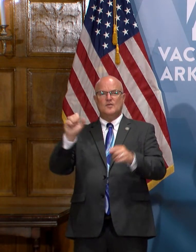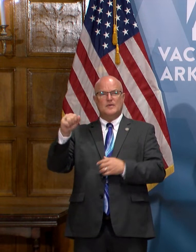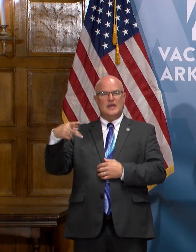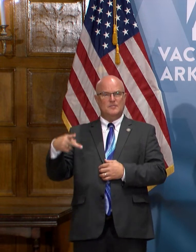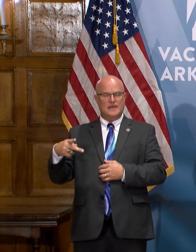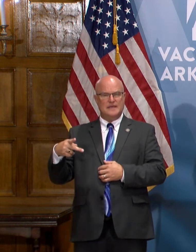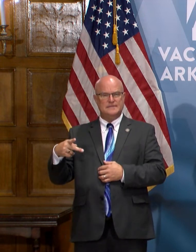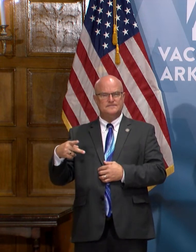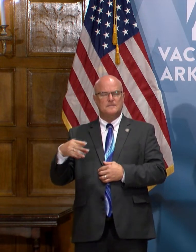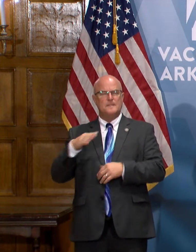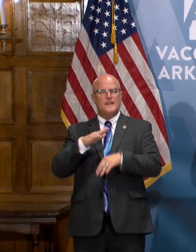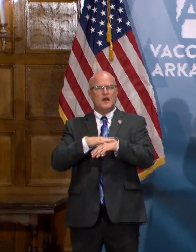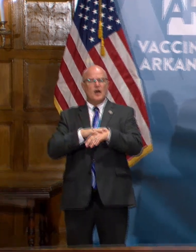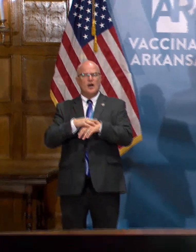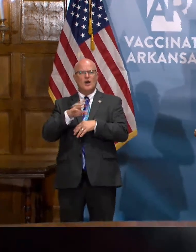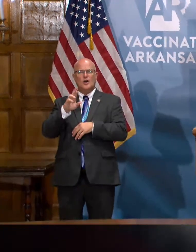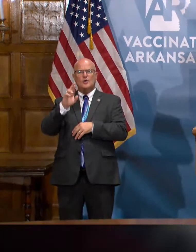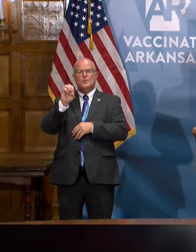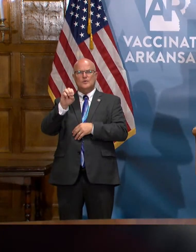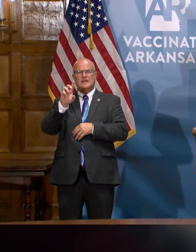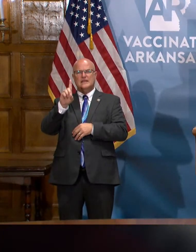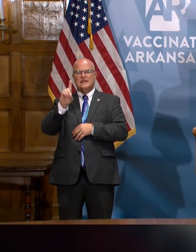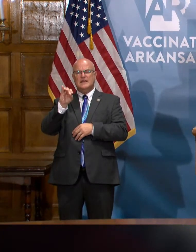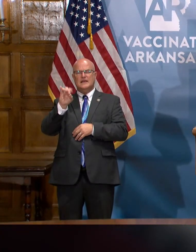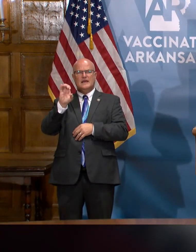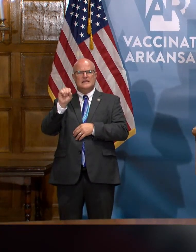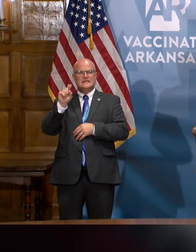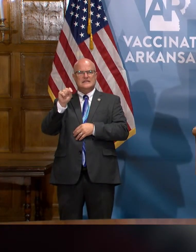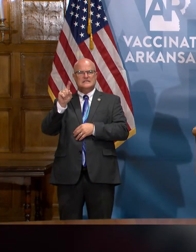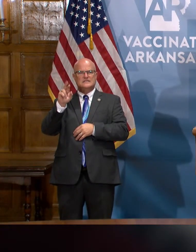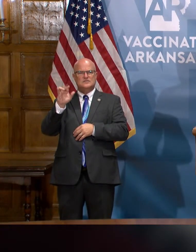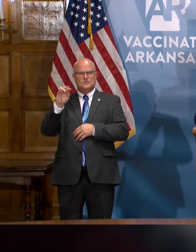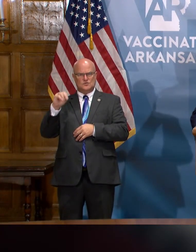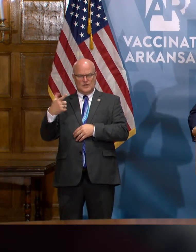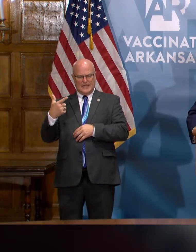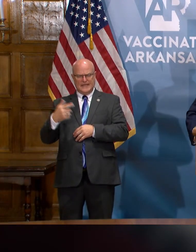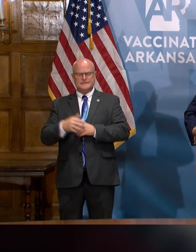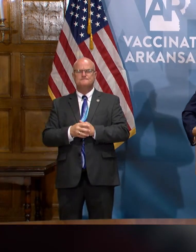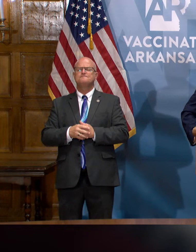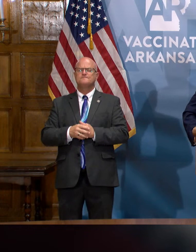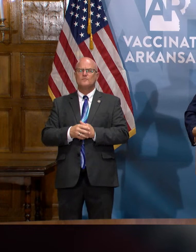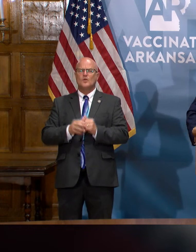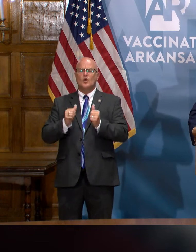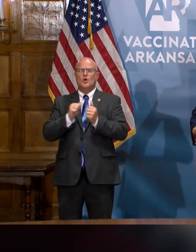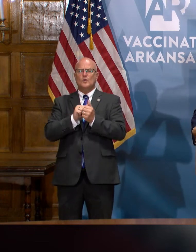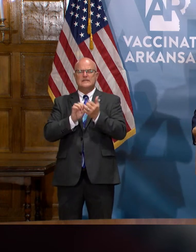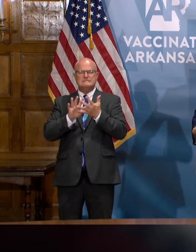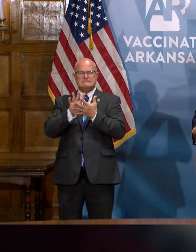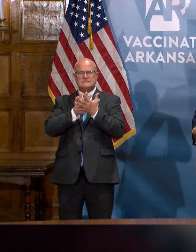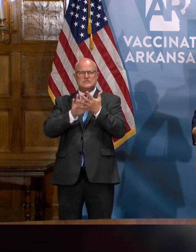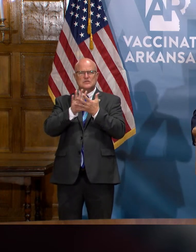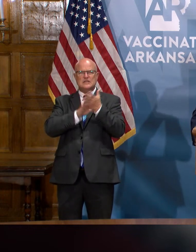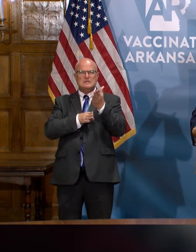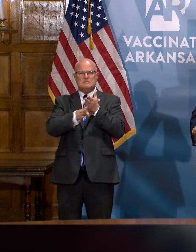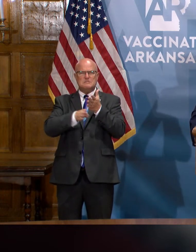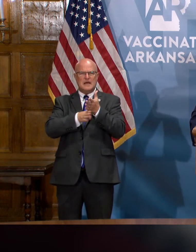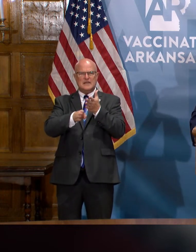on redistricting. The issue you talked about with diluting